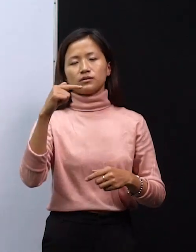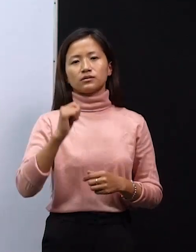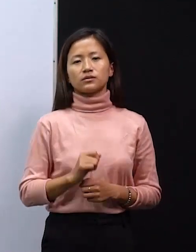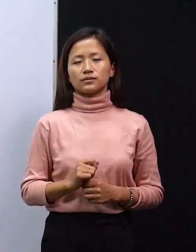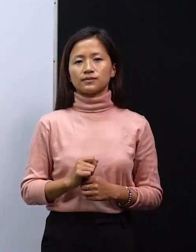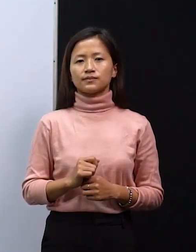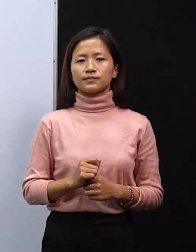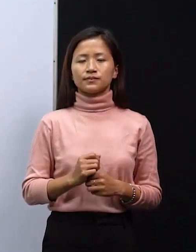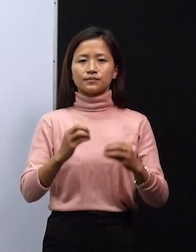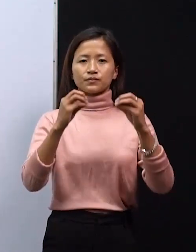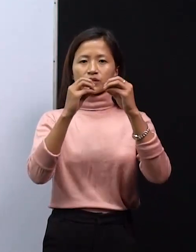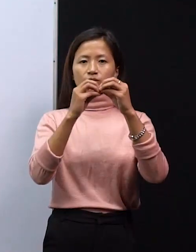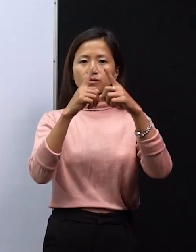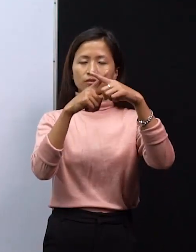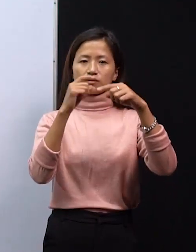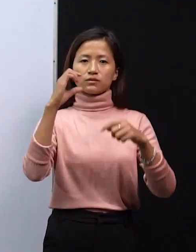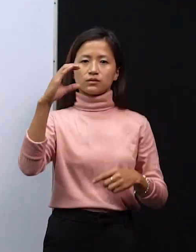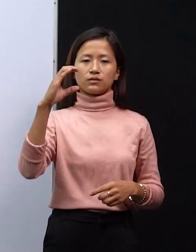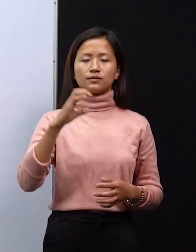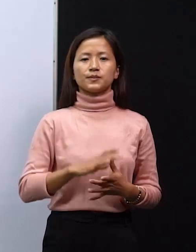minus B into C.